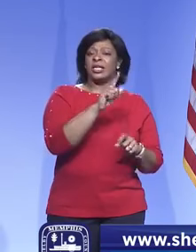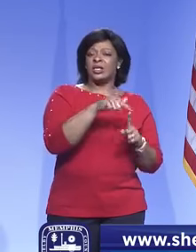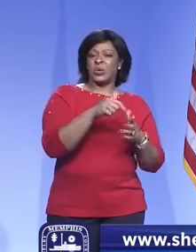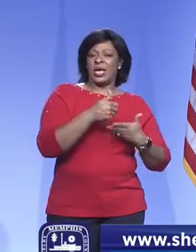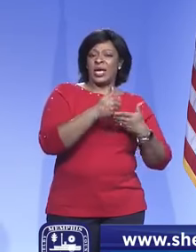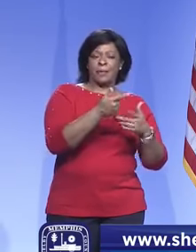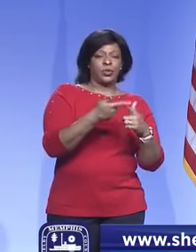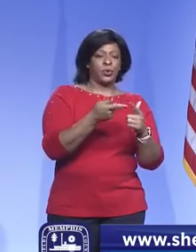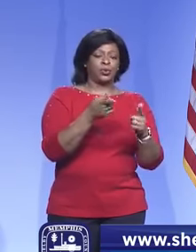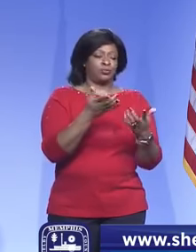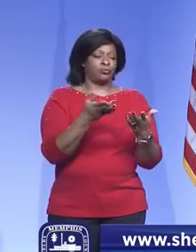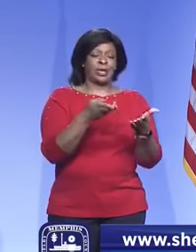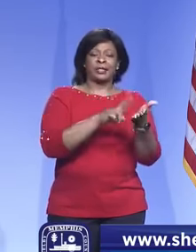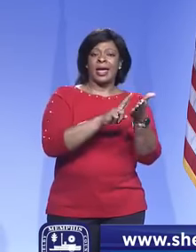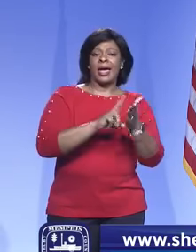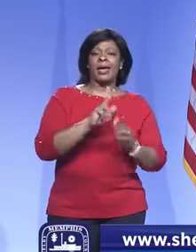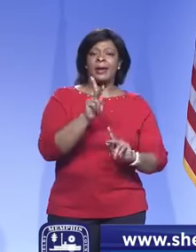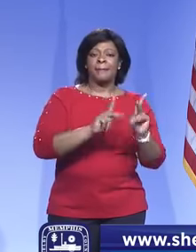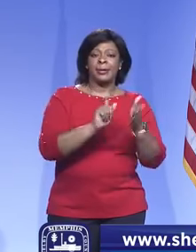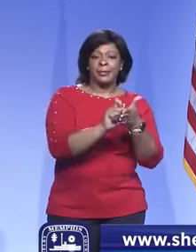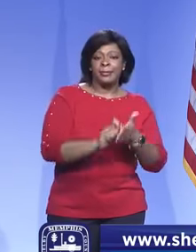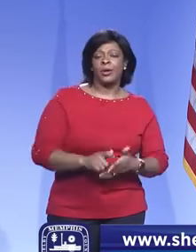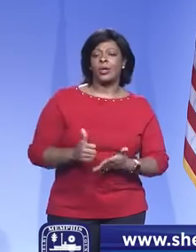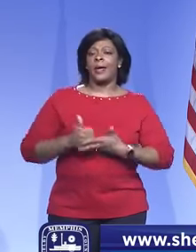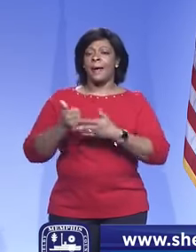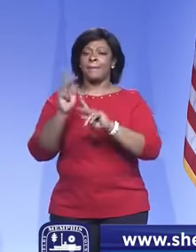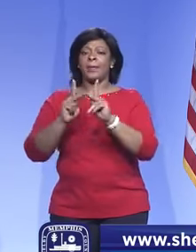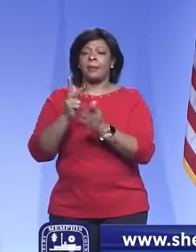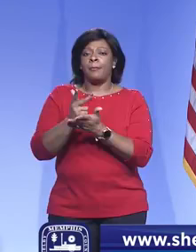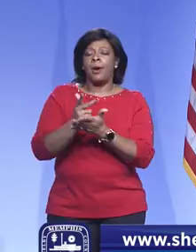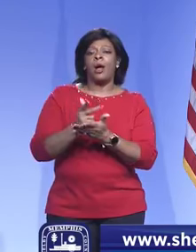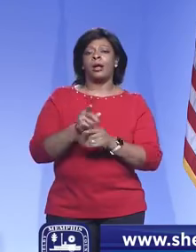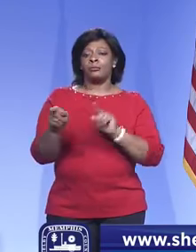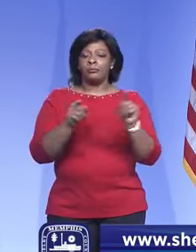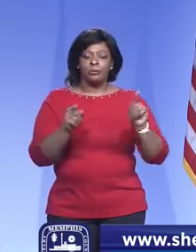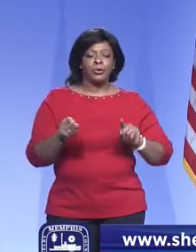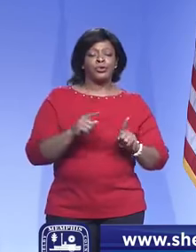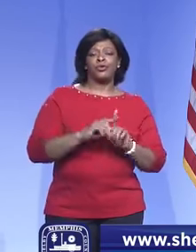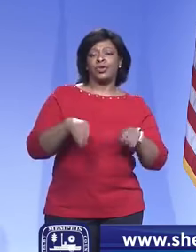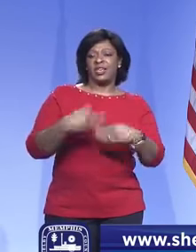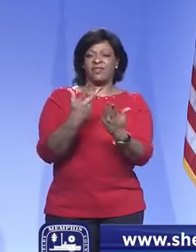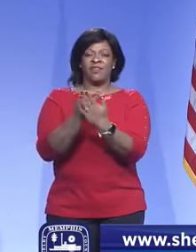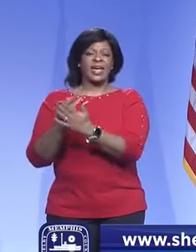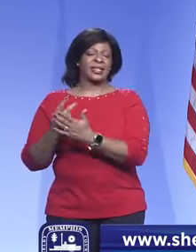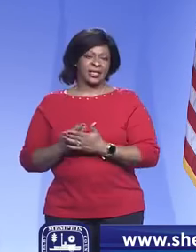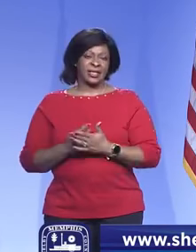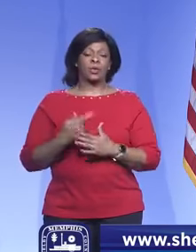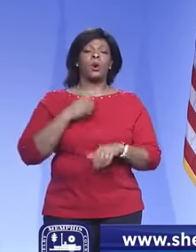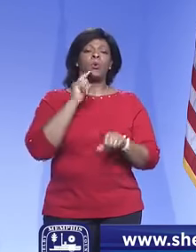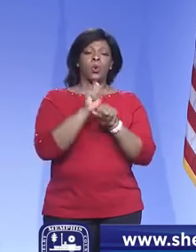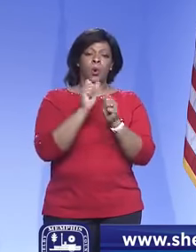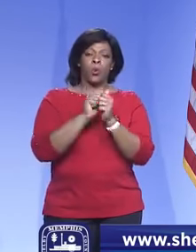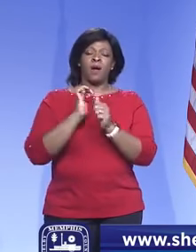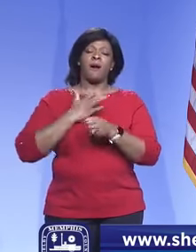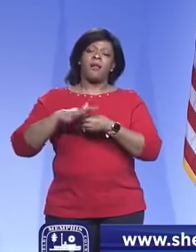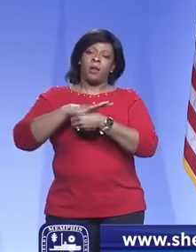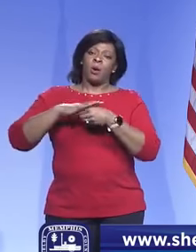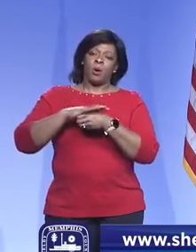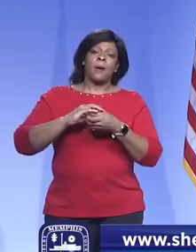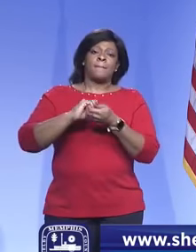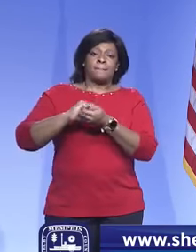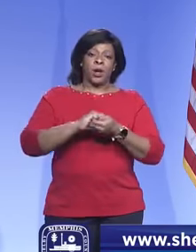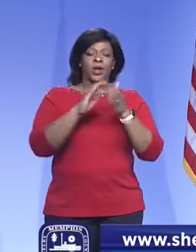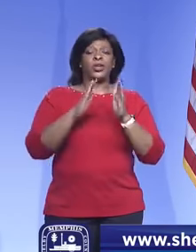from signing people up to helping people park to actually giving vaccine. And then again, we will work with our local